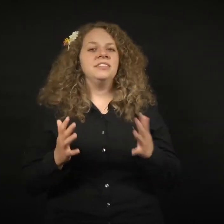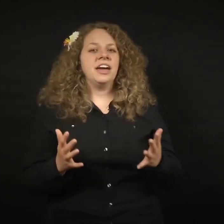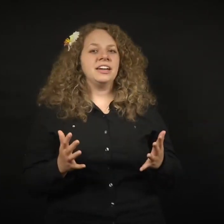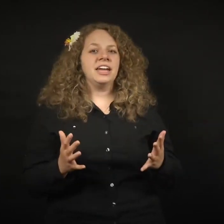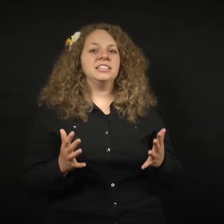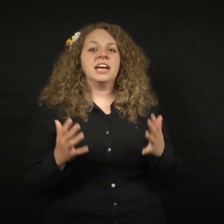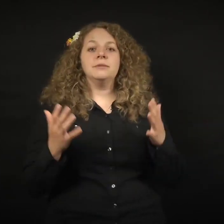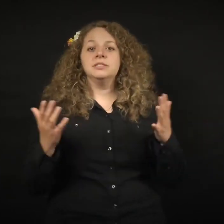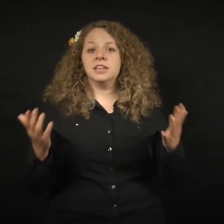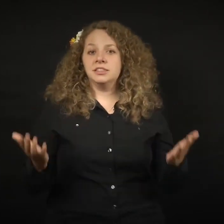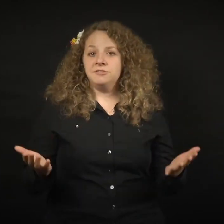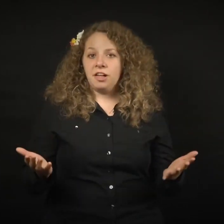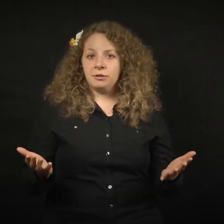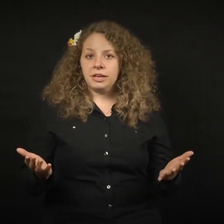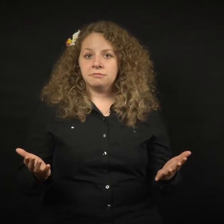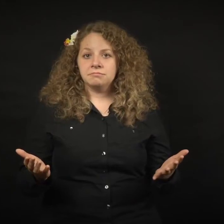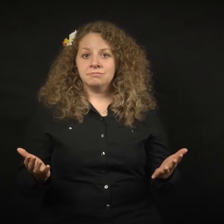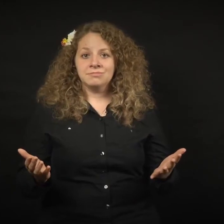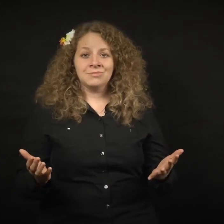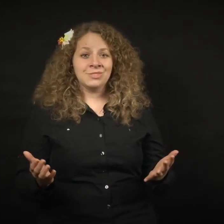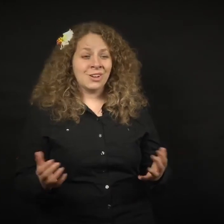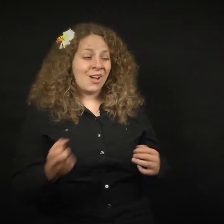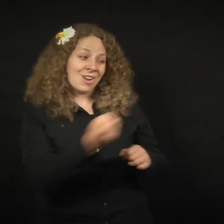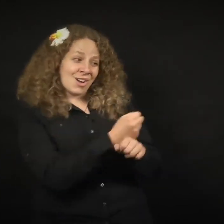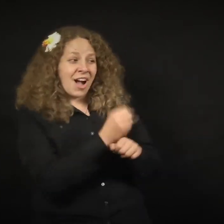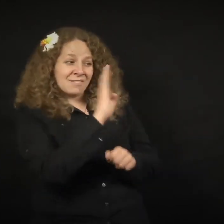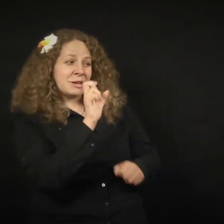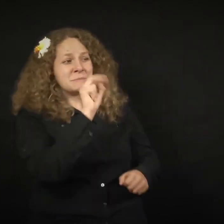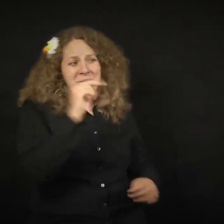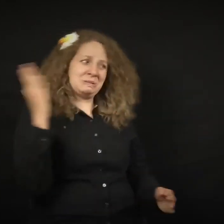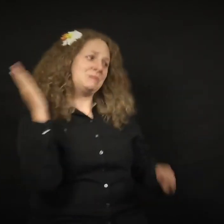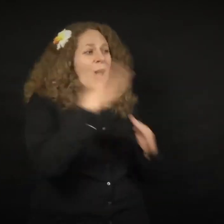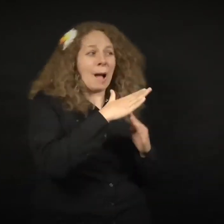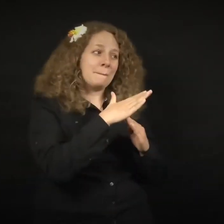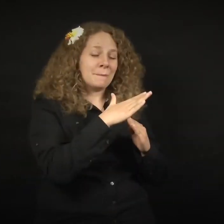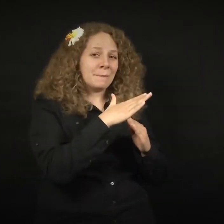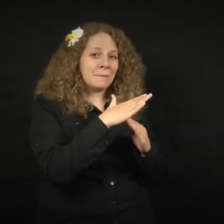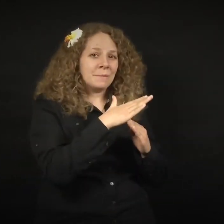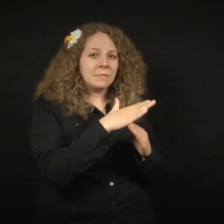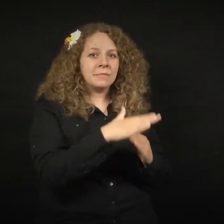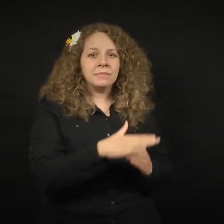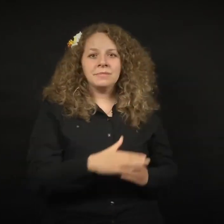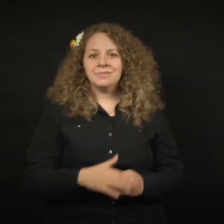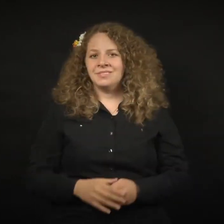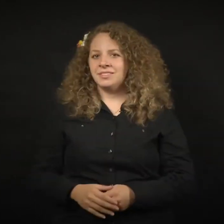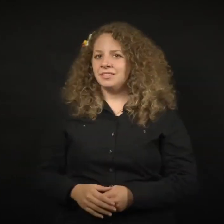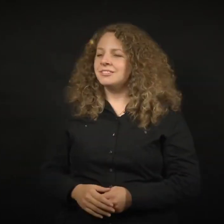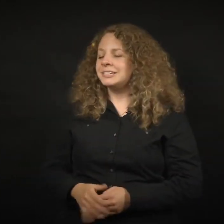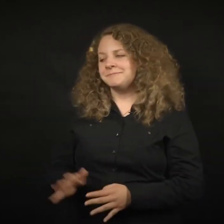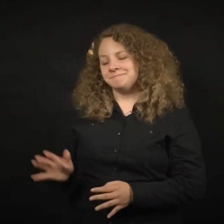emphasis to tell you my side of the story or my perspective on the conversation. So maybe my view is that my friend was very